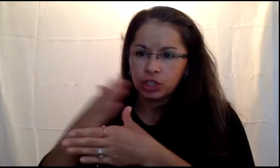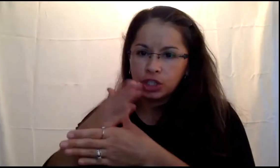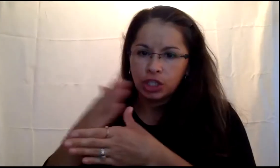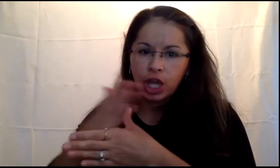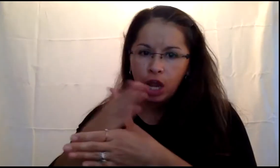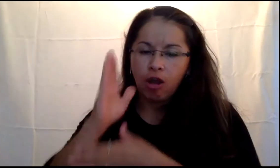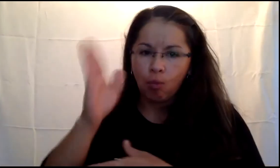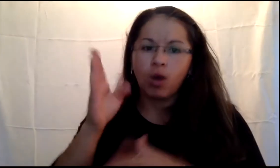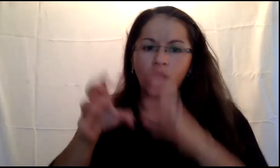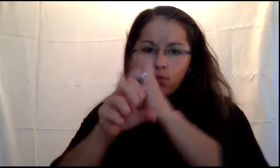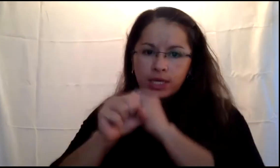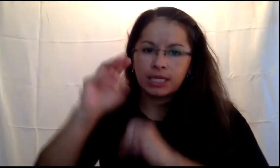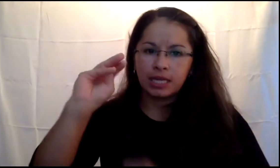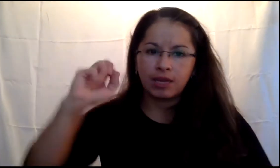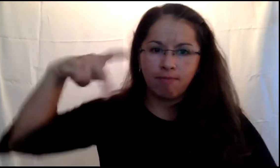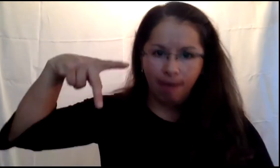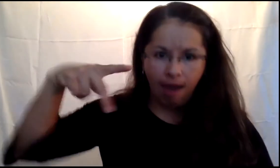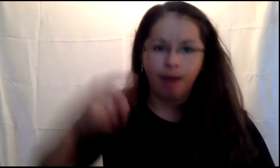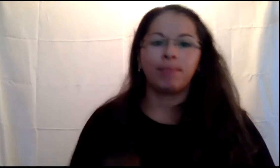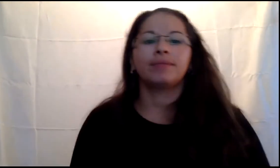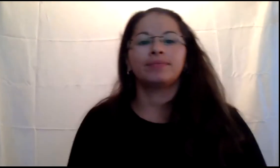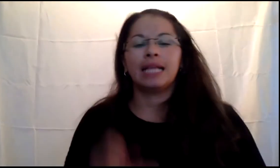I want to make sure that Rachel was seen, so I'm going to give her a moment.